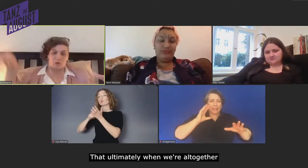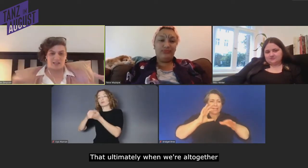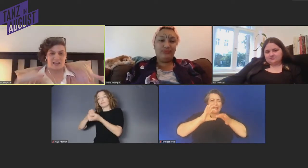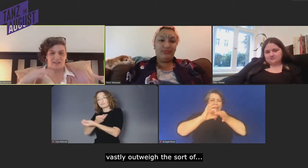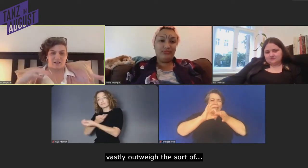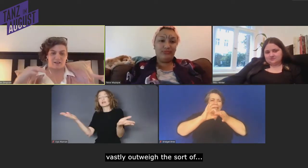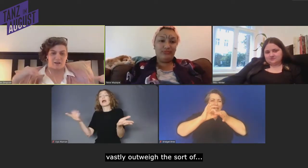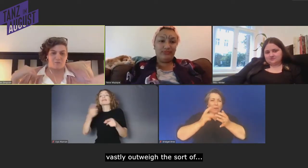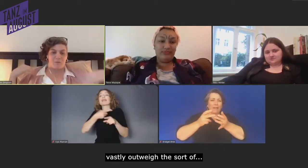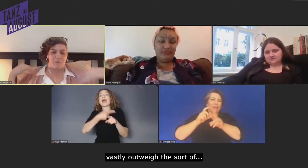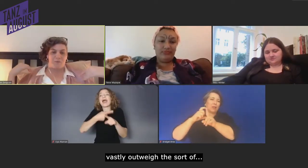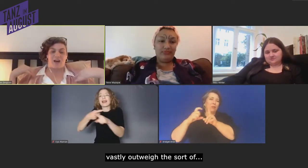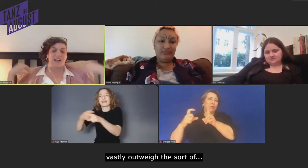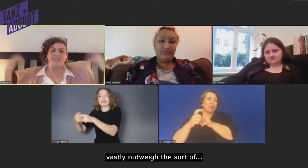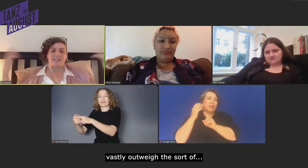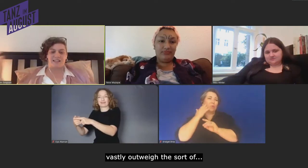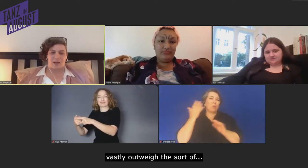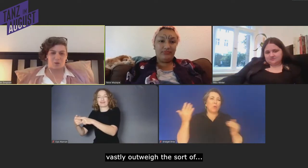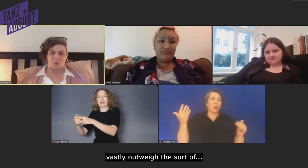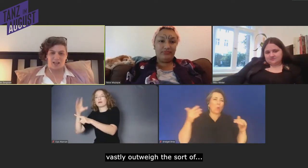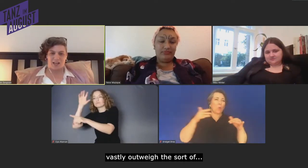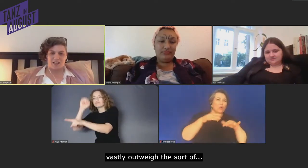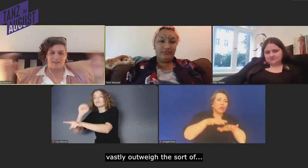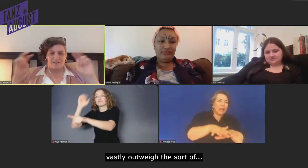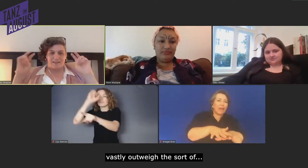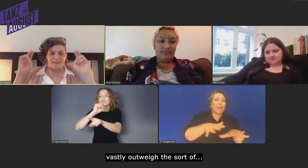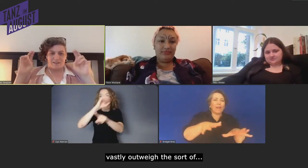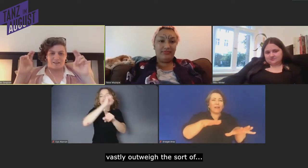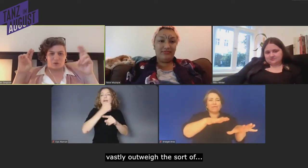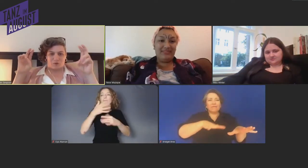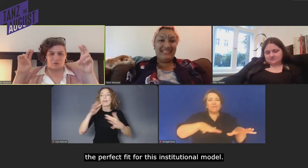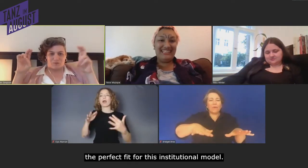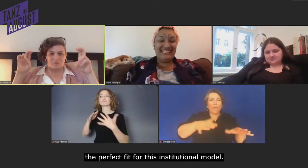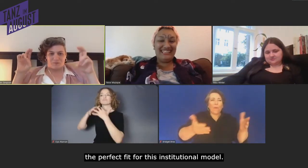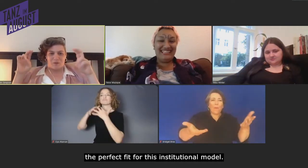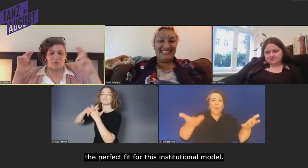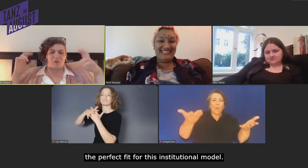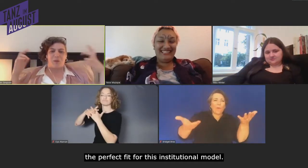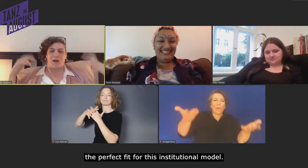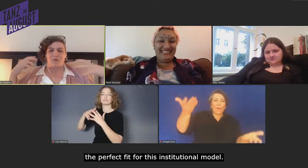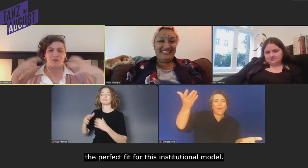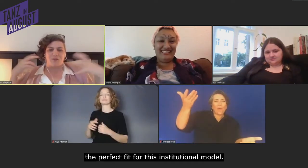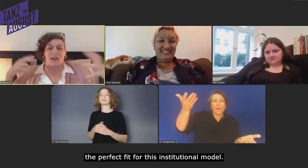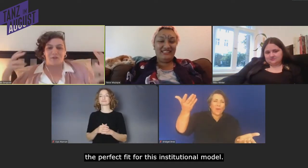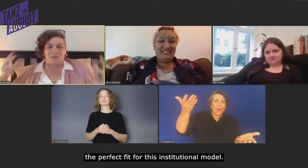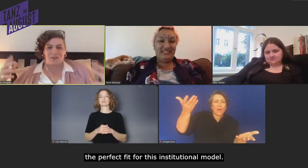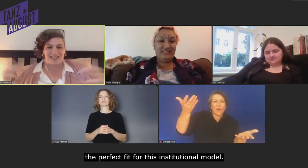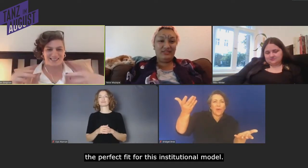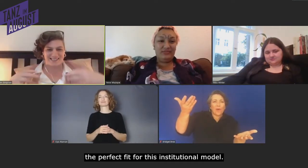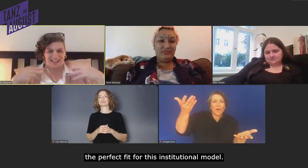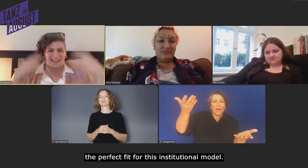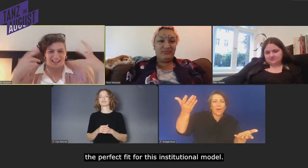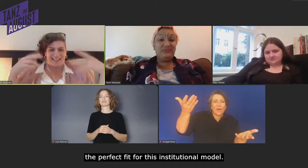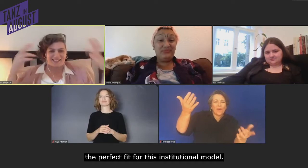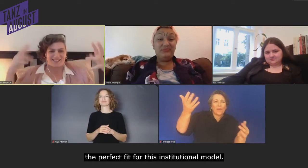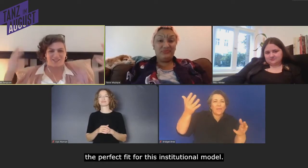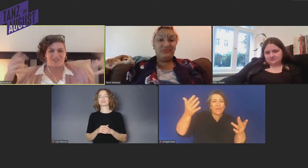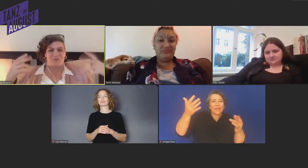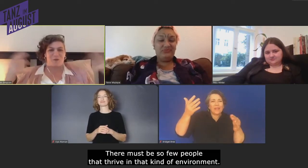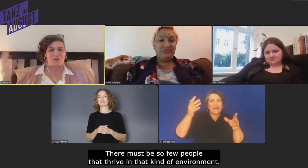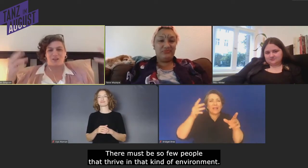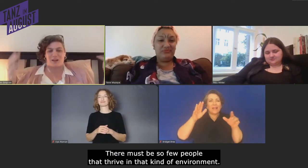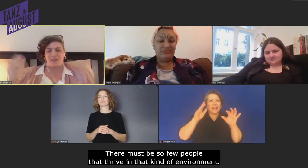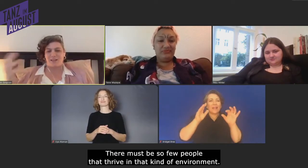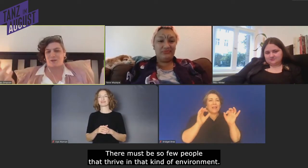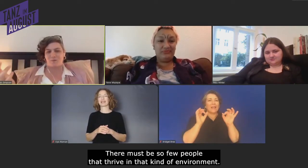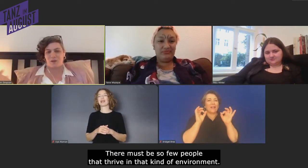ultimately, when we're all together, vastly outweigh the sort of the perfect fit for this like institutional